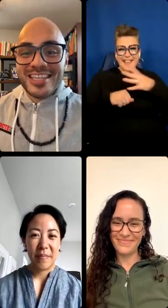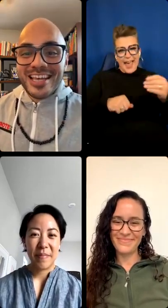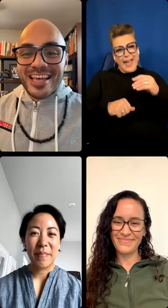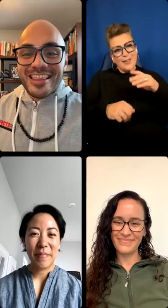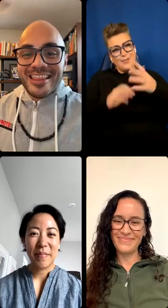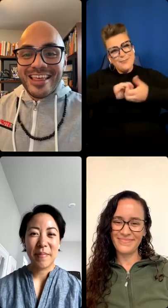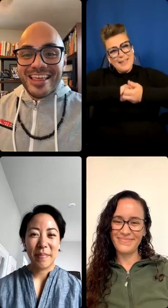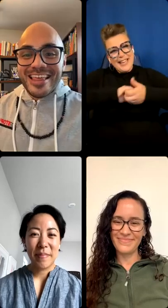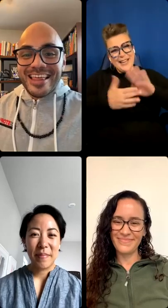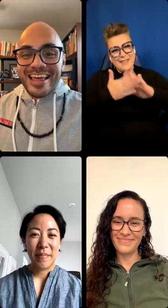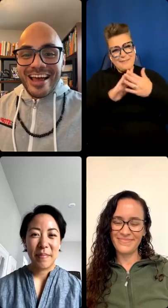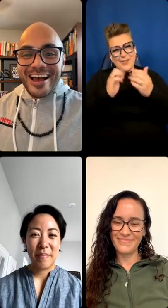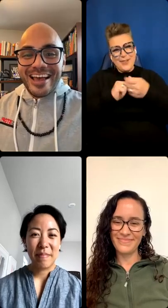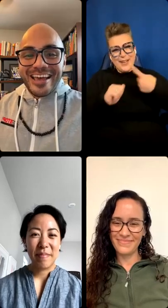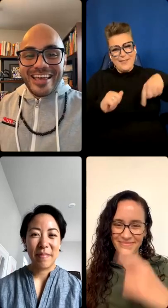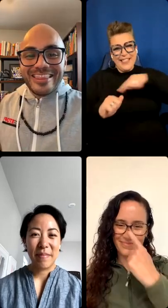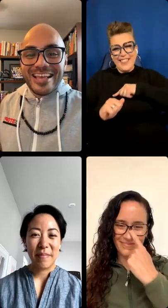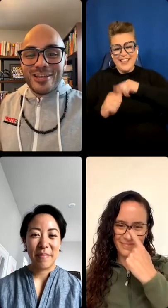us.